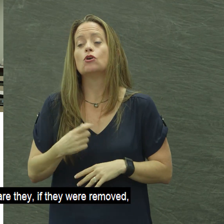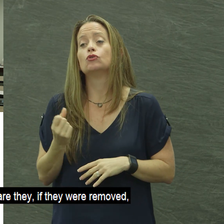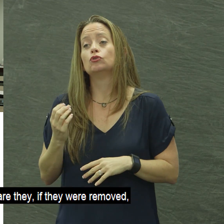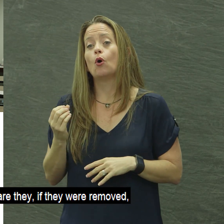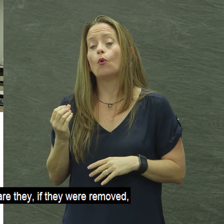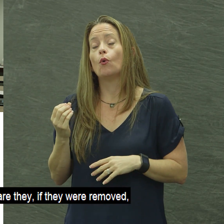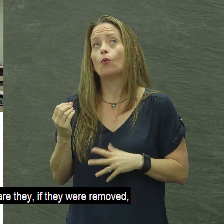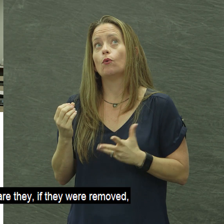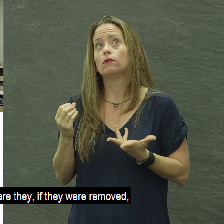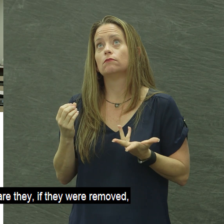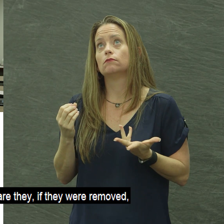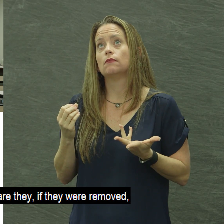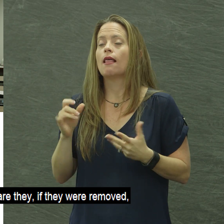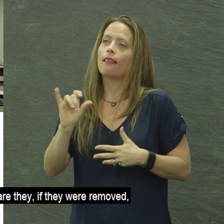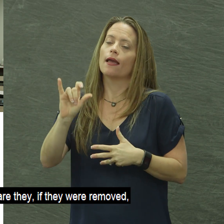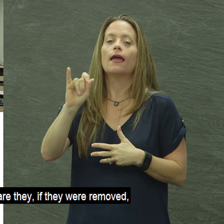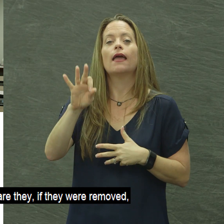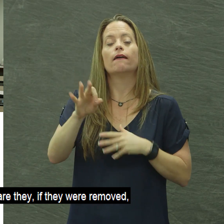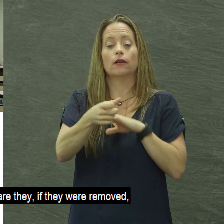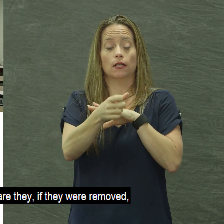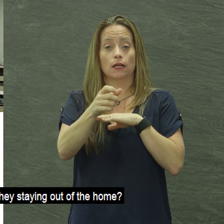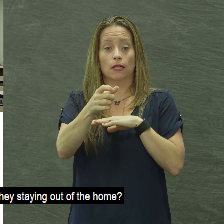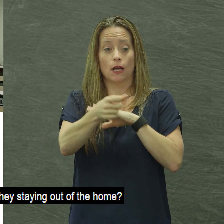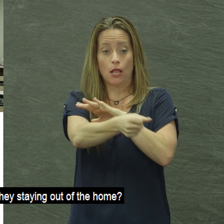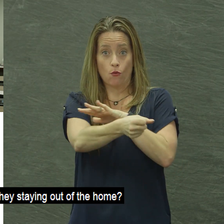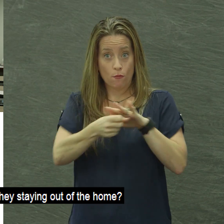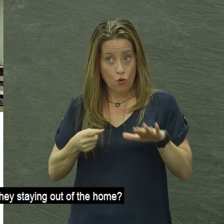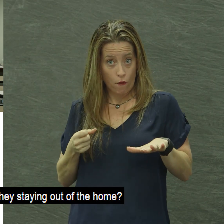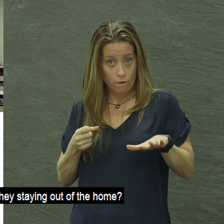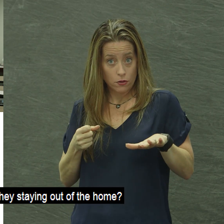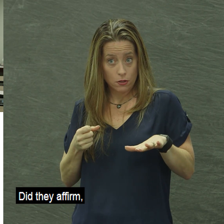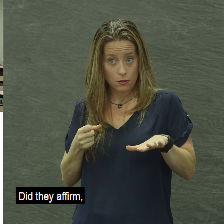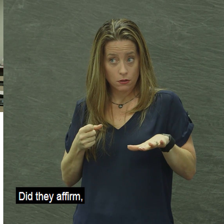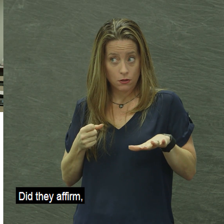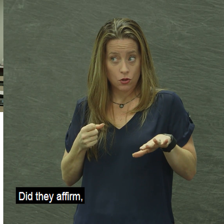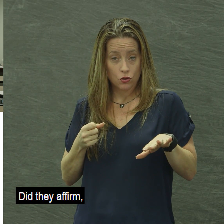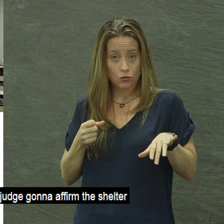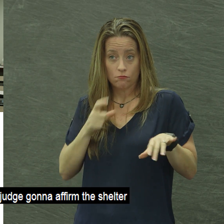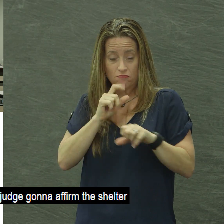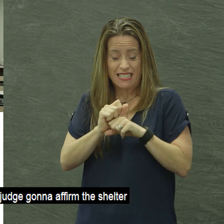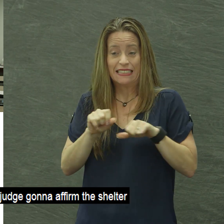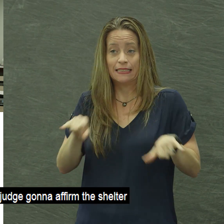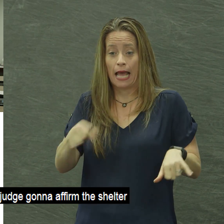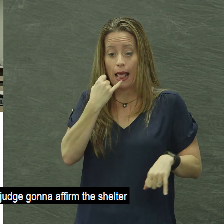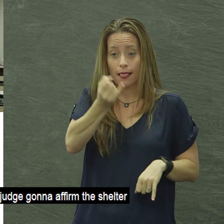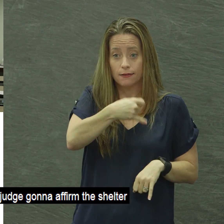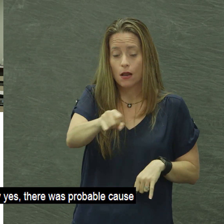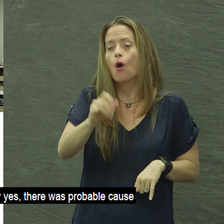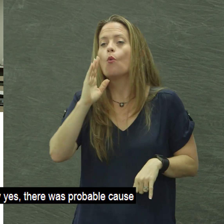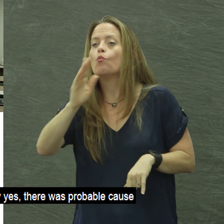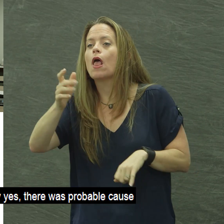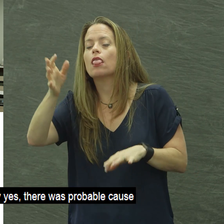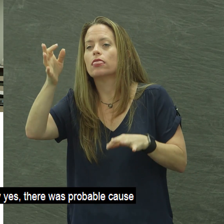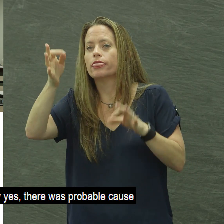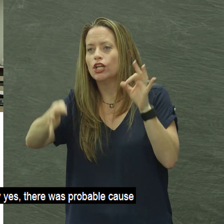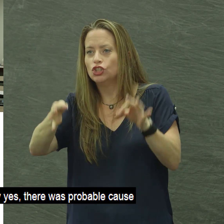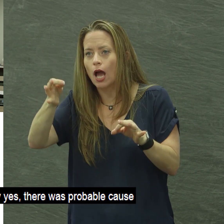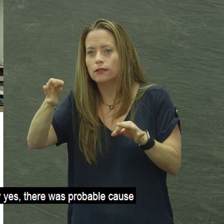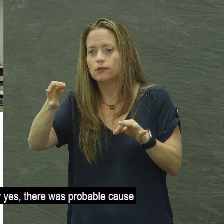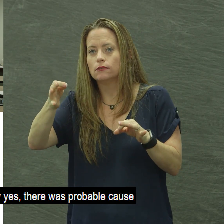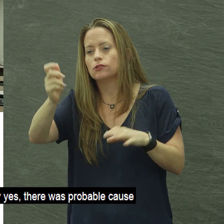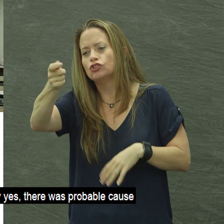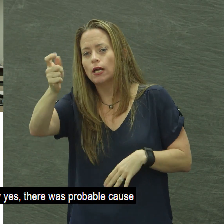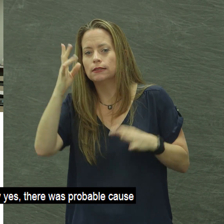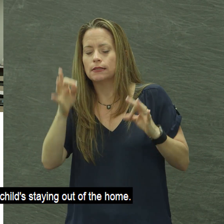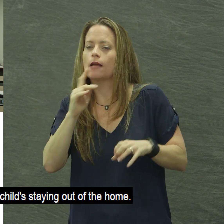First, if they were removed, are they staying out of the home? Is the judge going to affirm the shelter and say, yes, there was